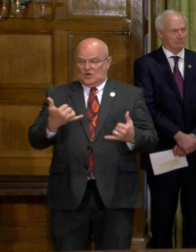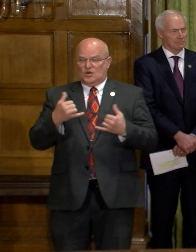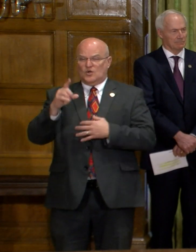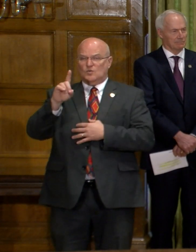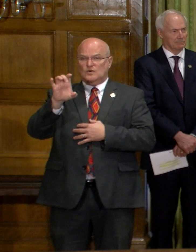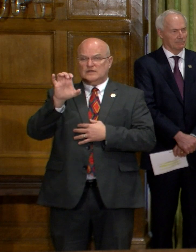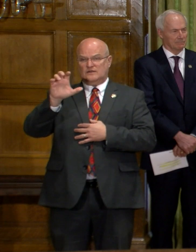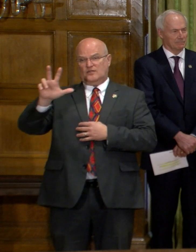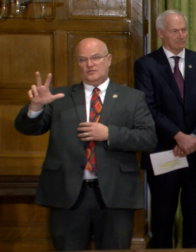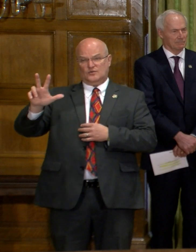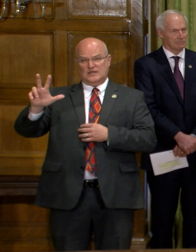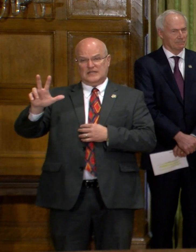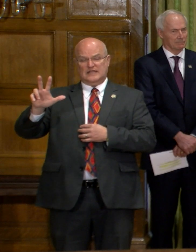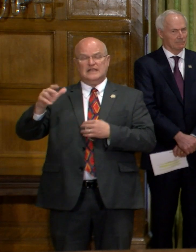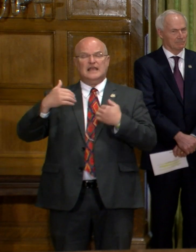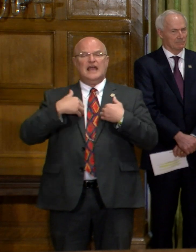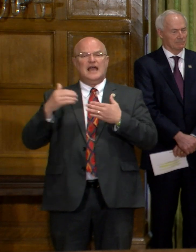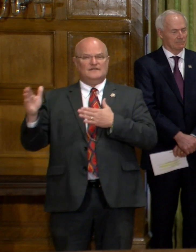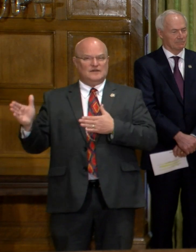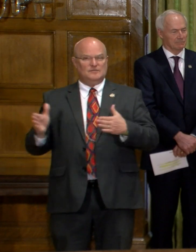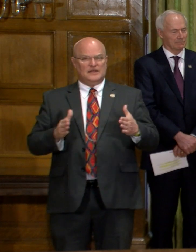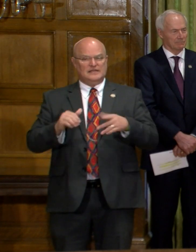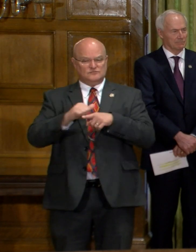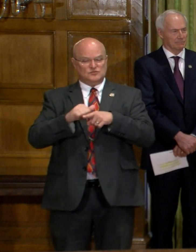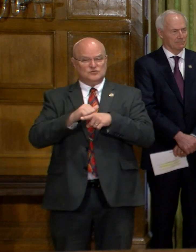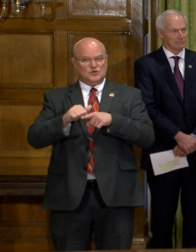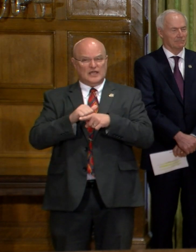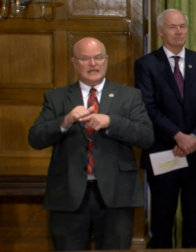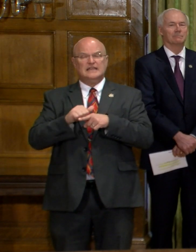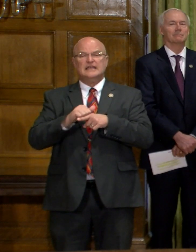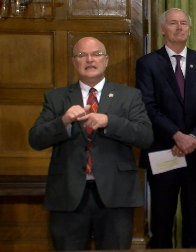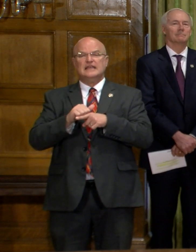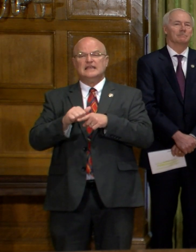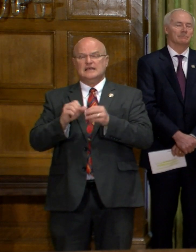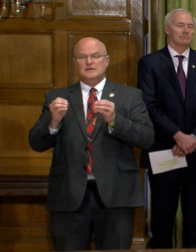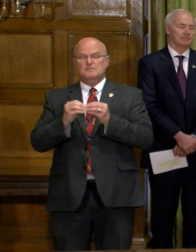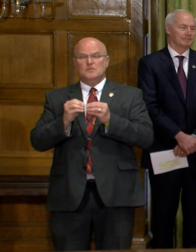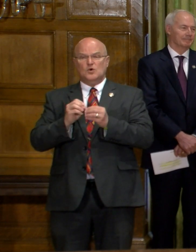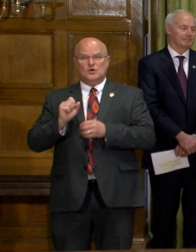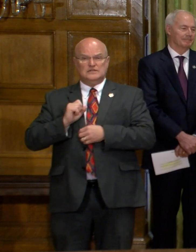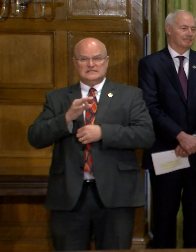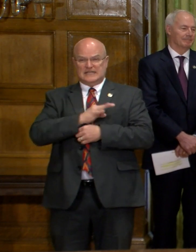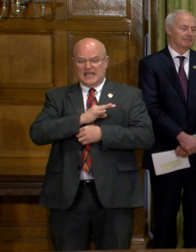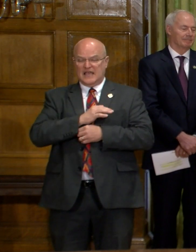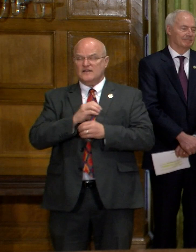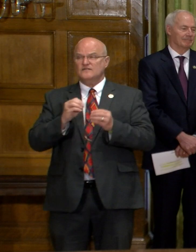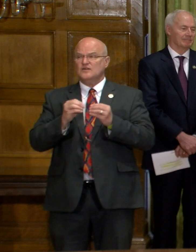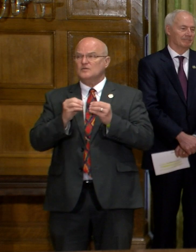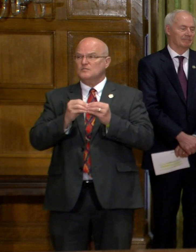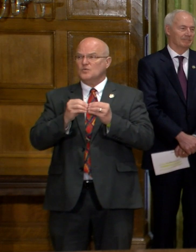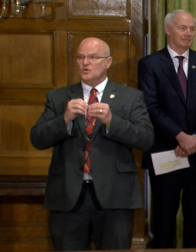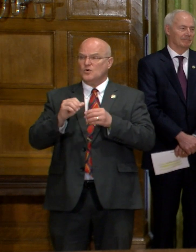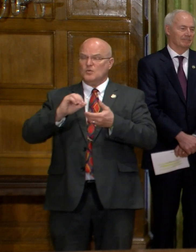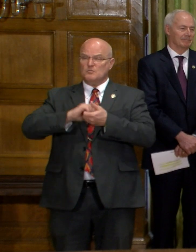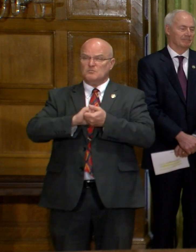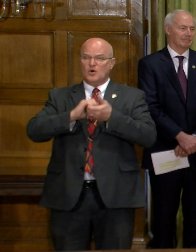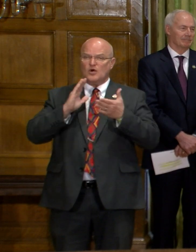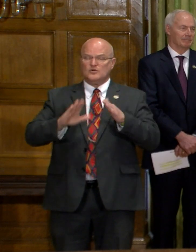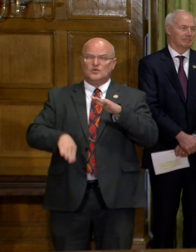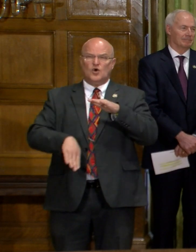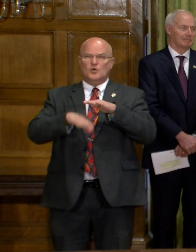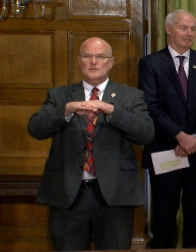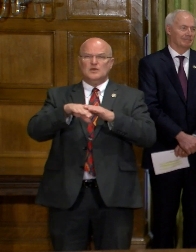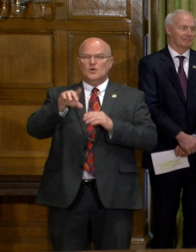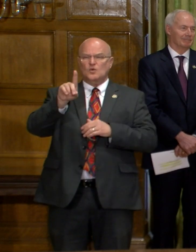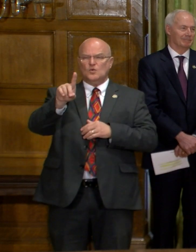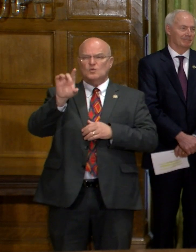at 103, and we have plans. We're training additional staff and additional partners. We hope to be up to at